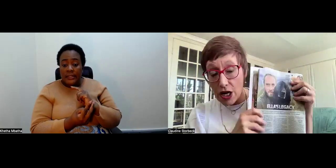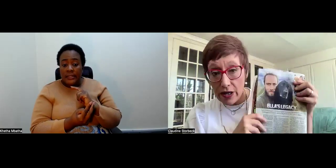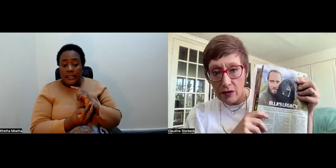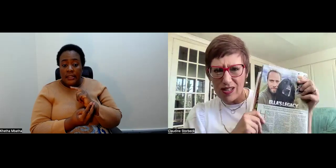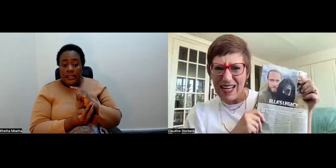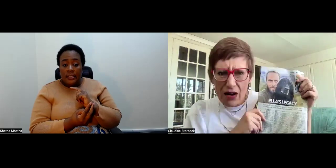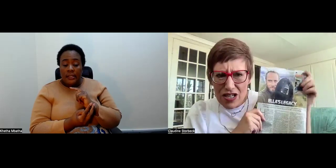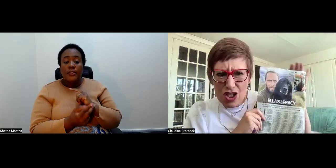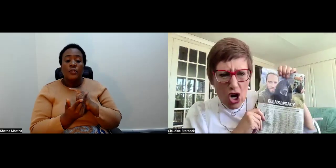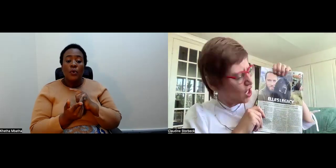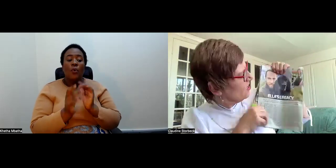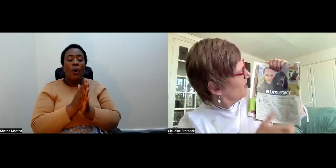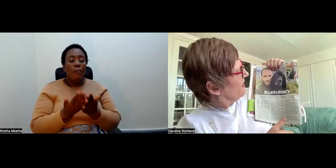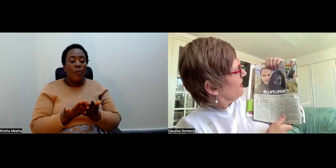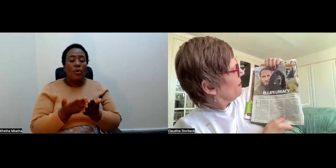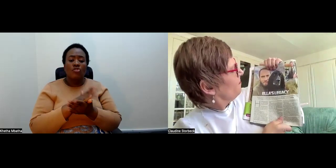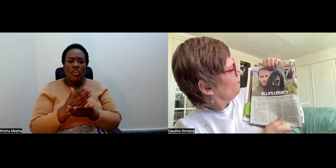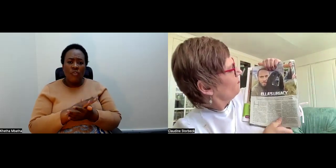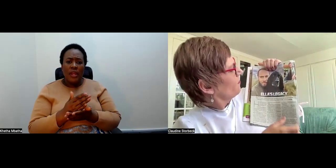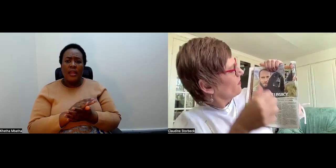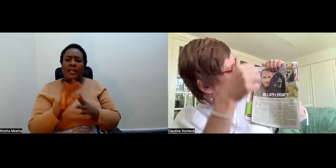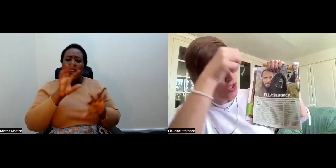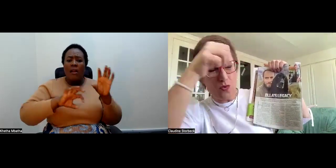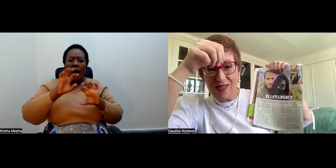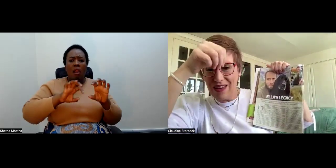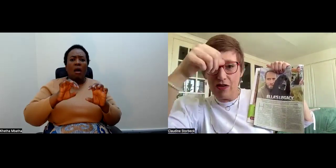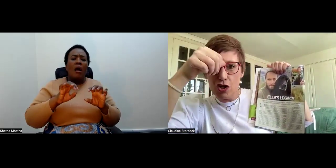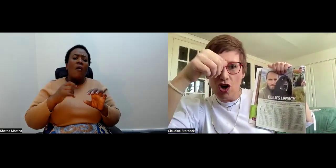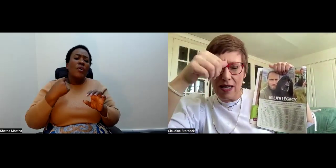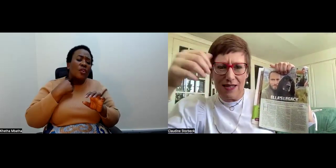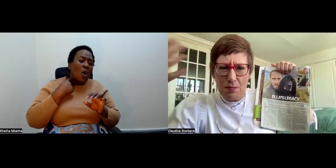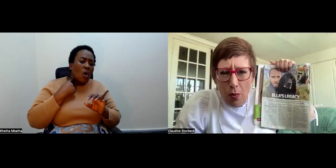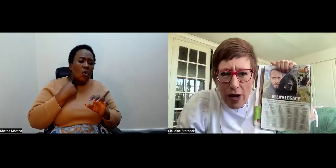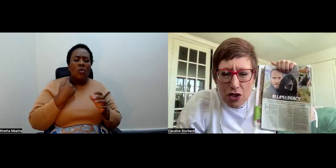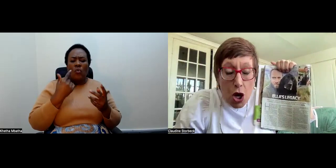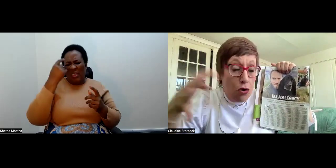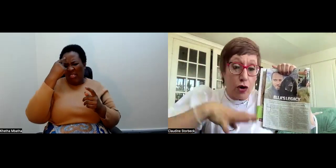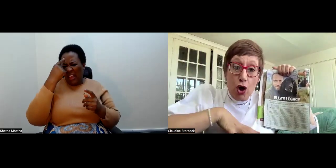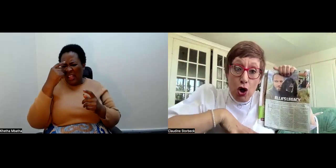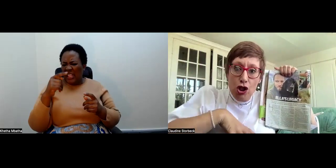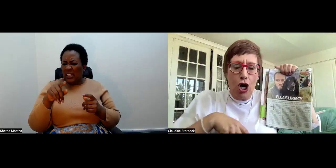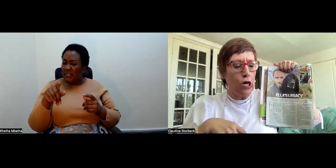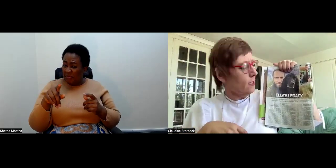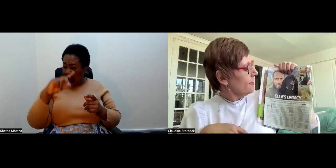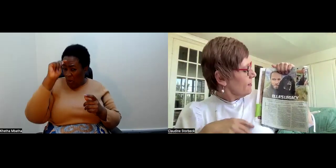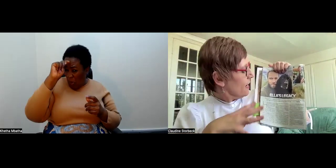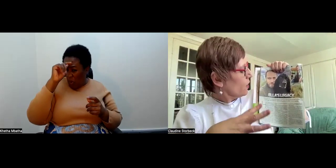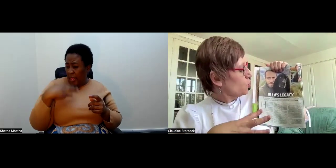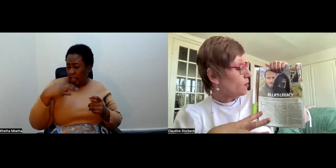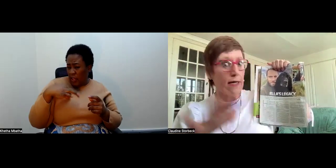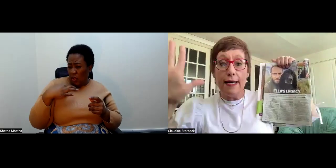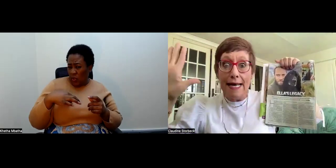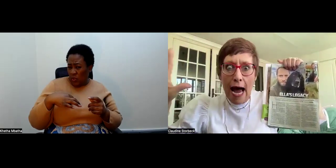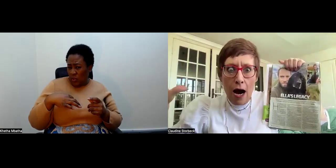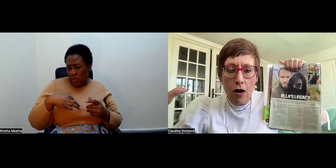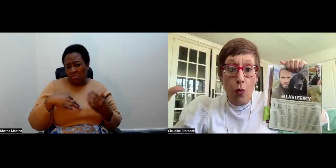book sharing. What color is the dog? Do we think the dog is a boy dog or a girl dog? And we're going